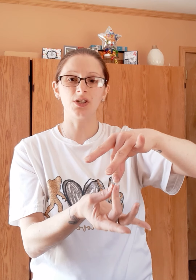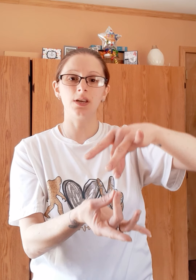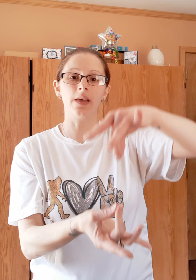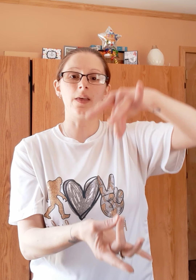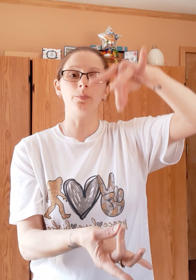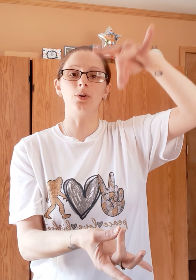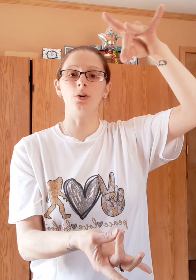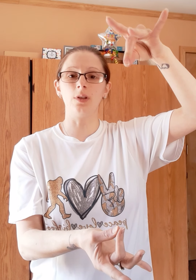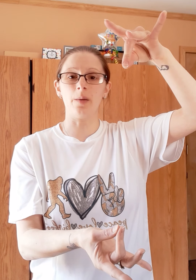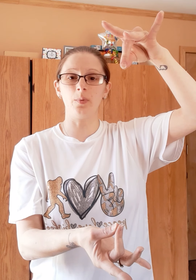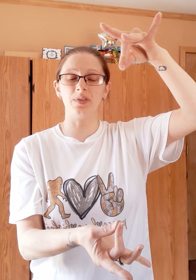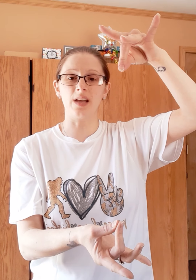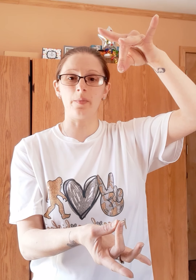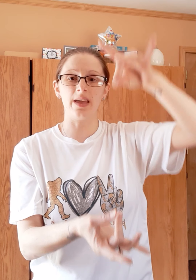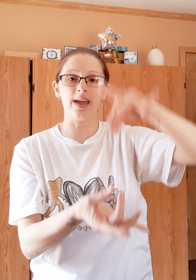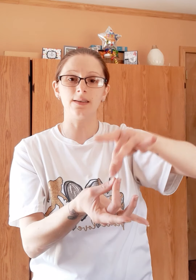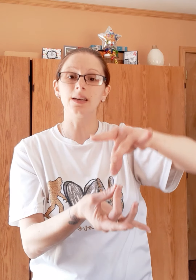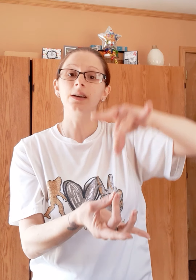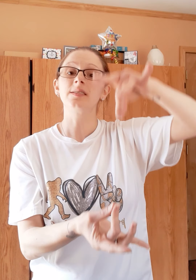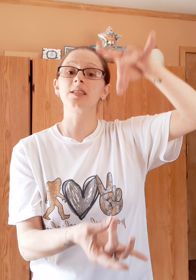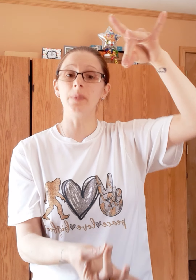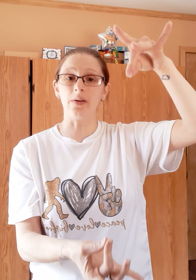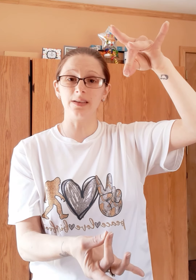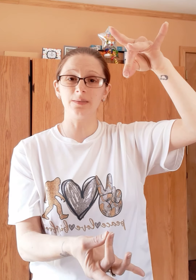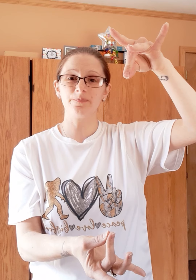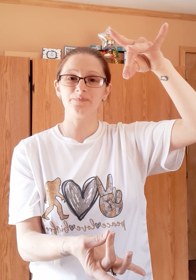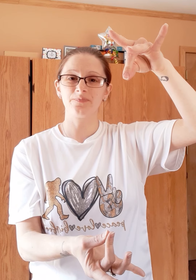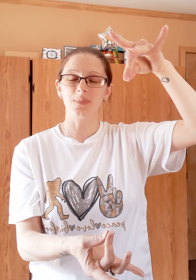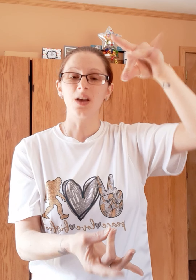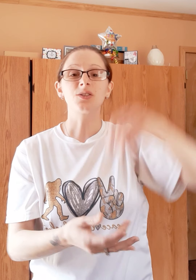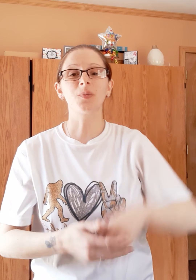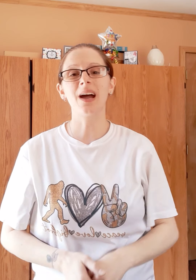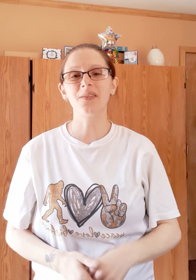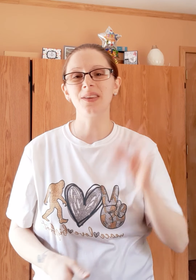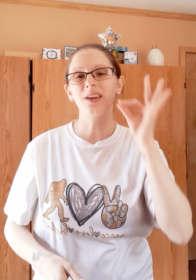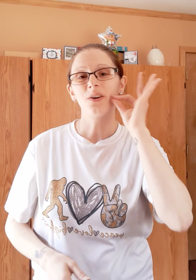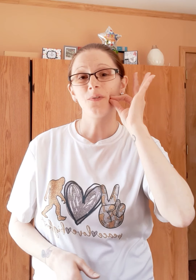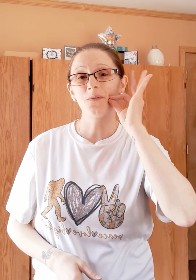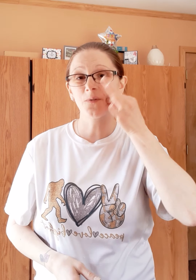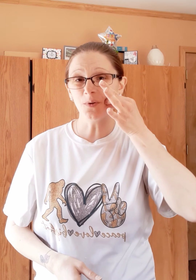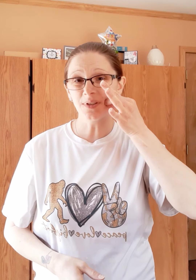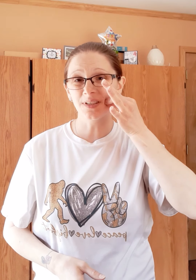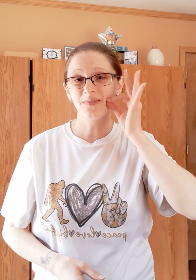touching, and then pull up with the dominant hand. Spirit. So we have the fruit